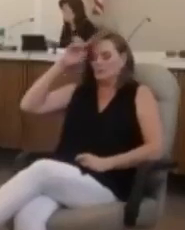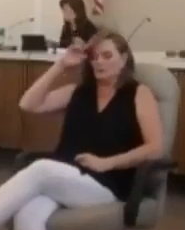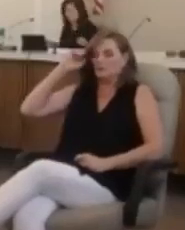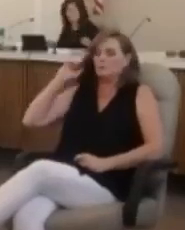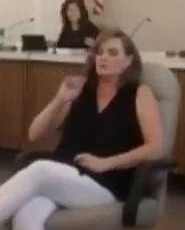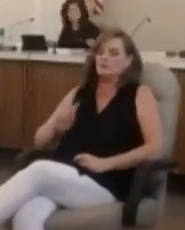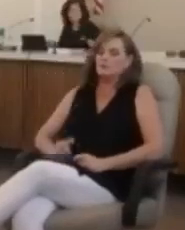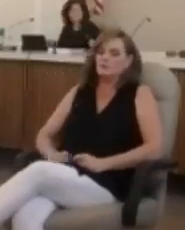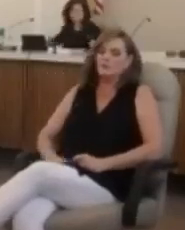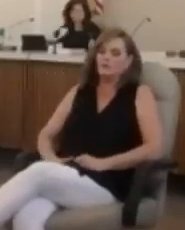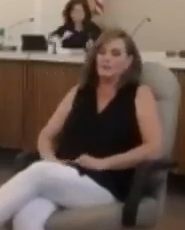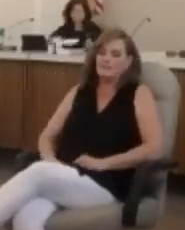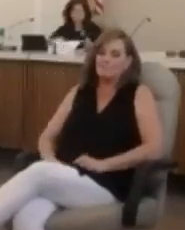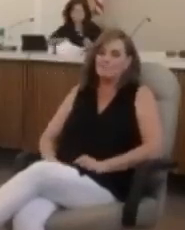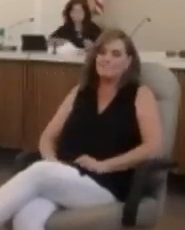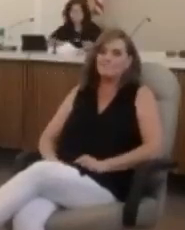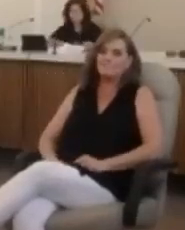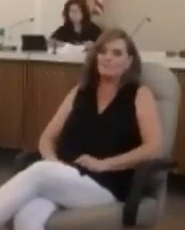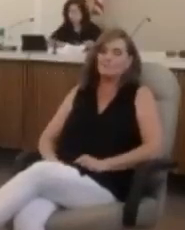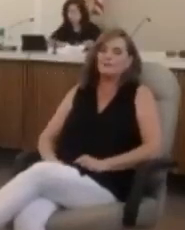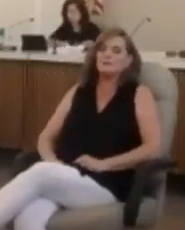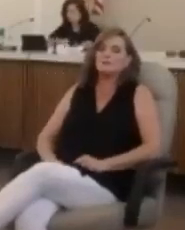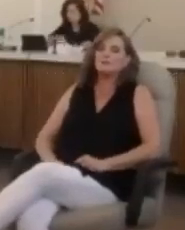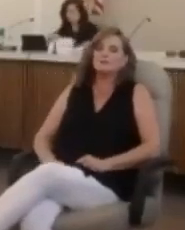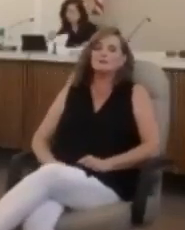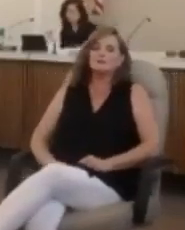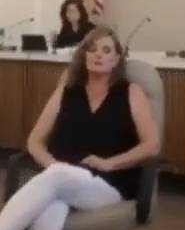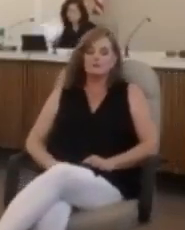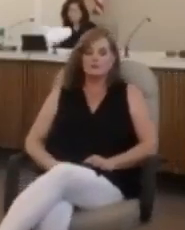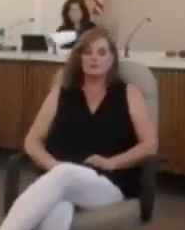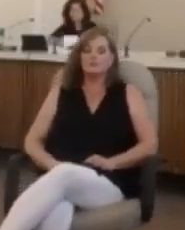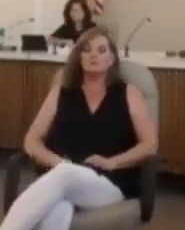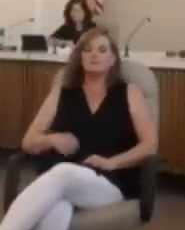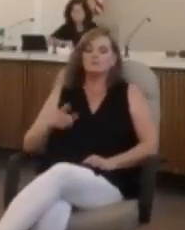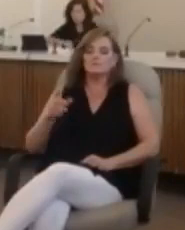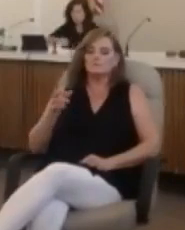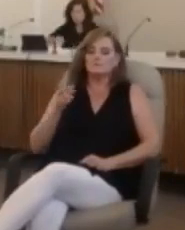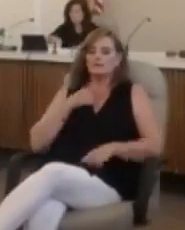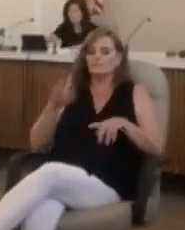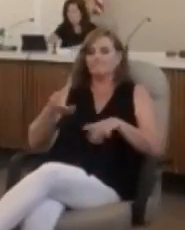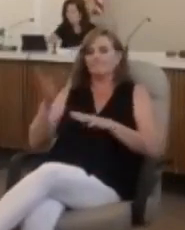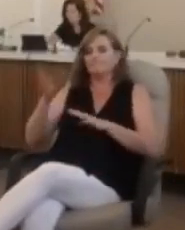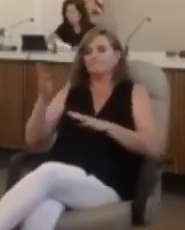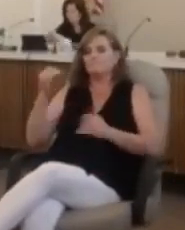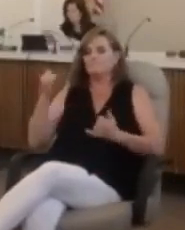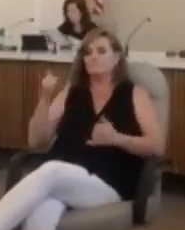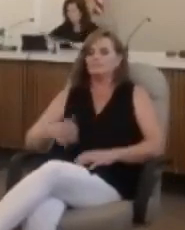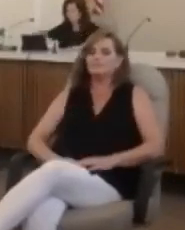live. All right, it's preparing.